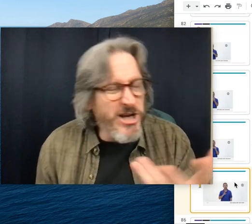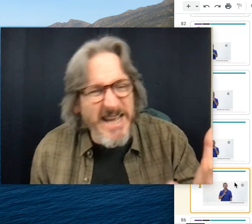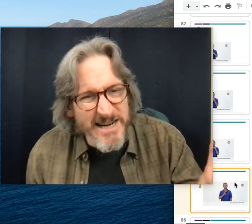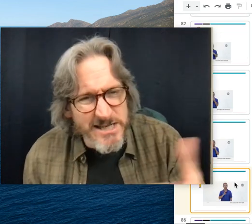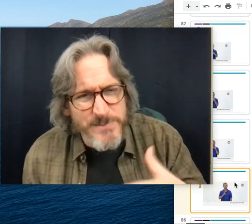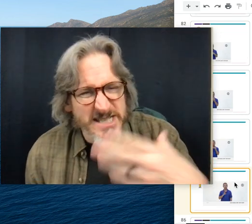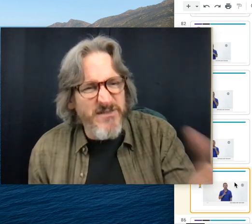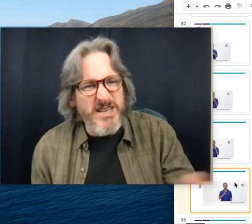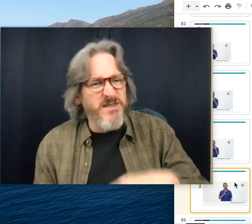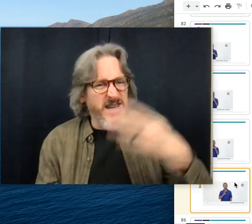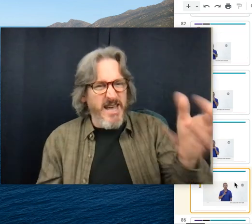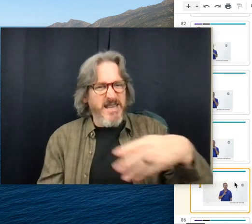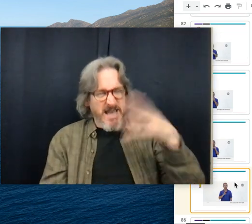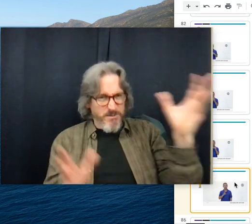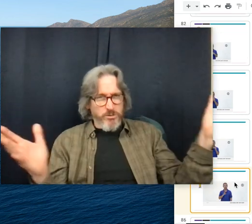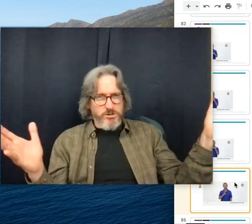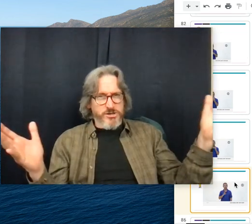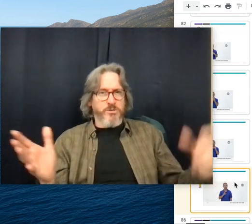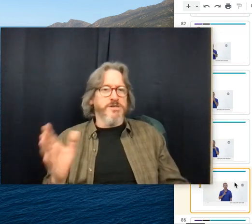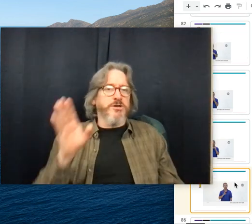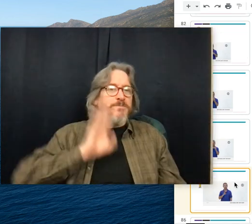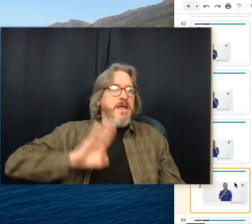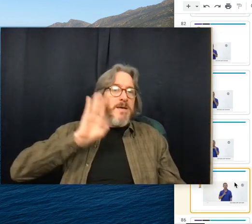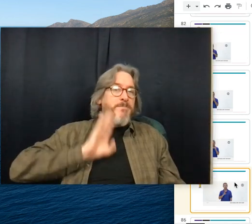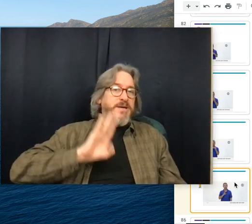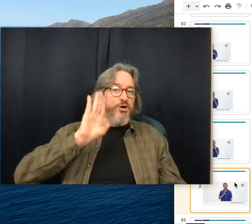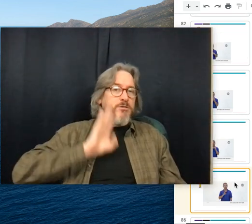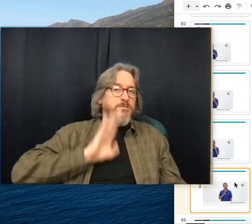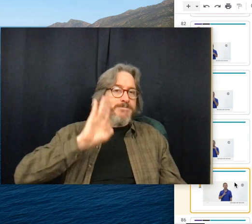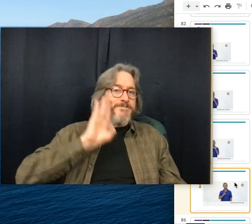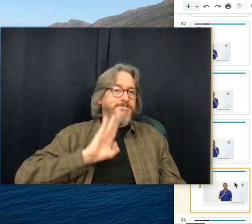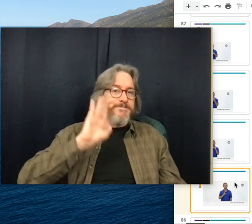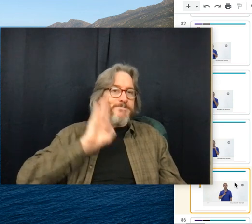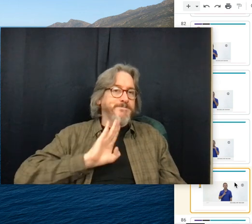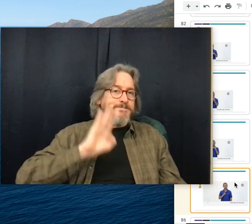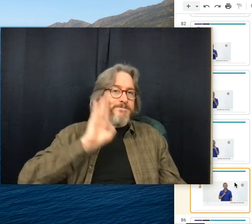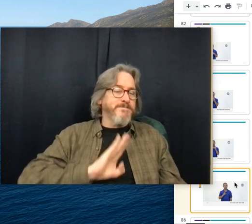And we could get into specifics of cake and that, but we'll just go dessert. Beer.